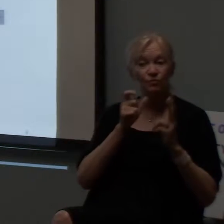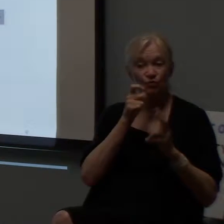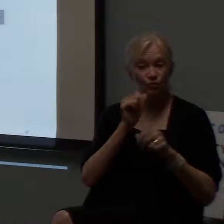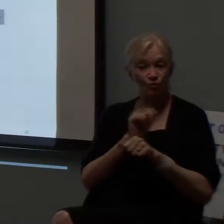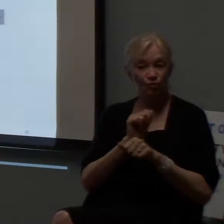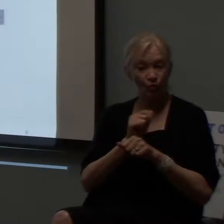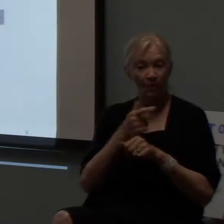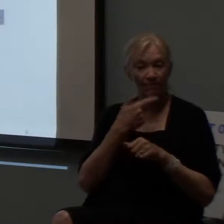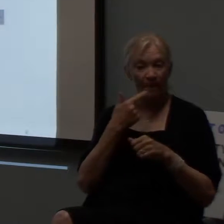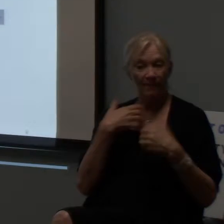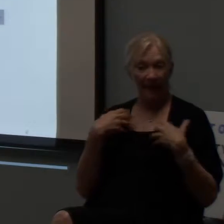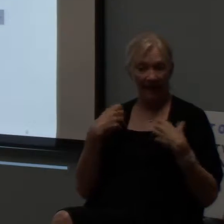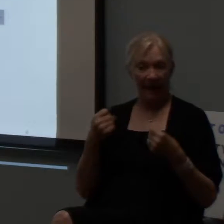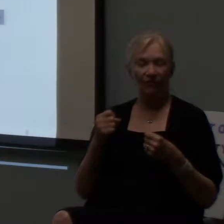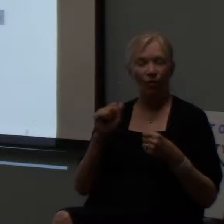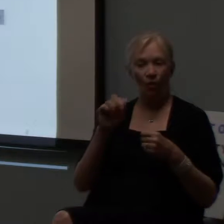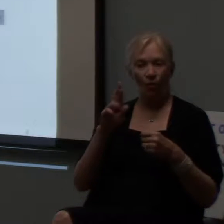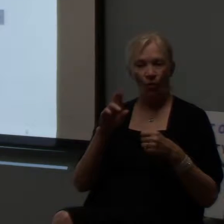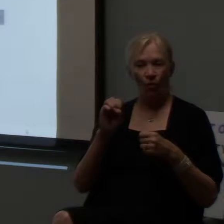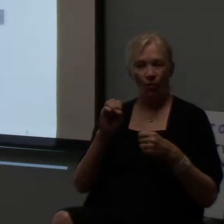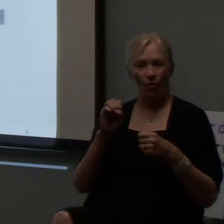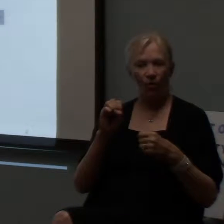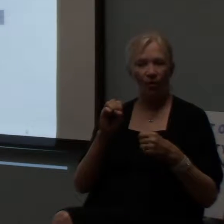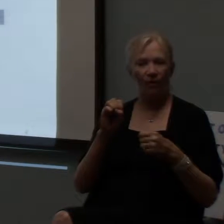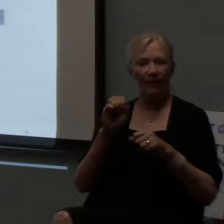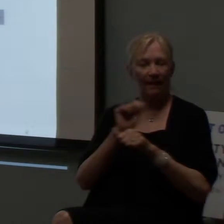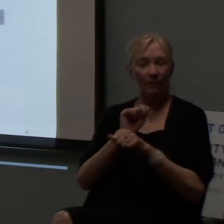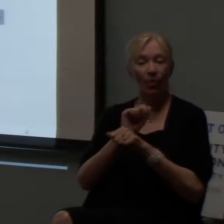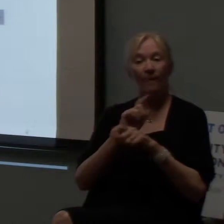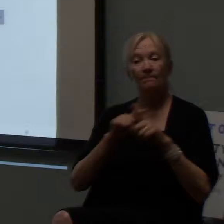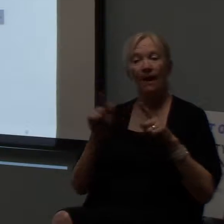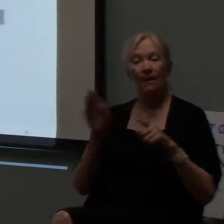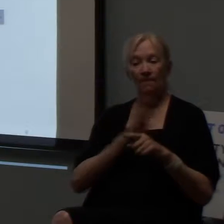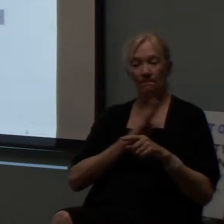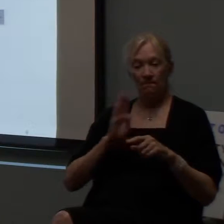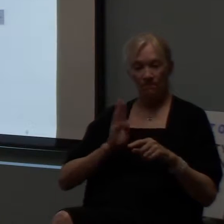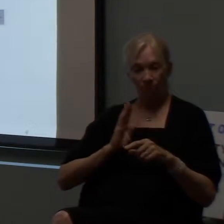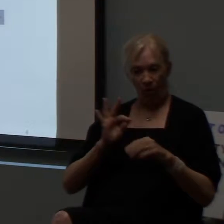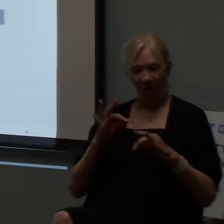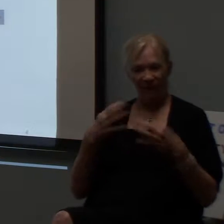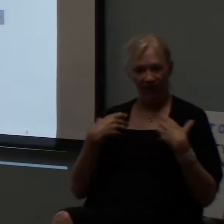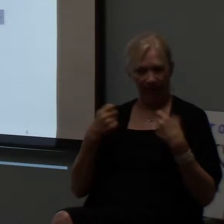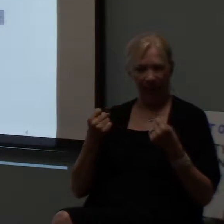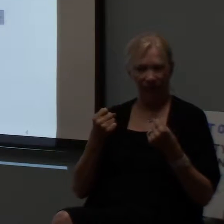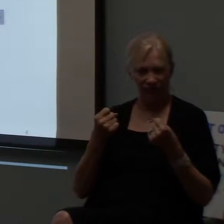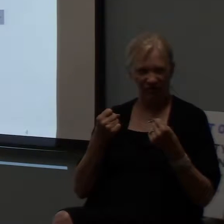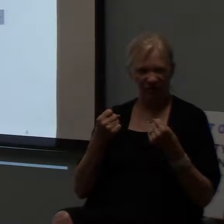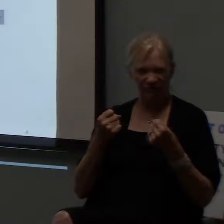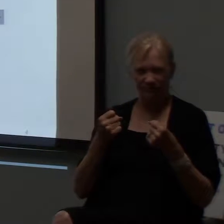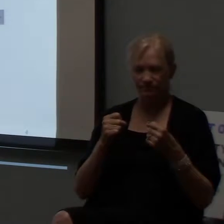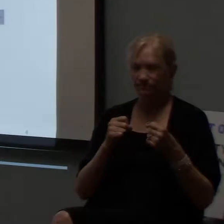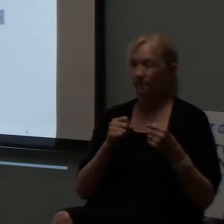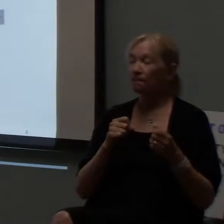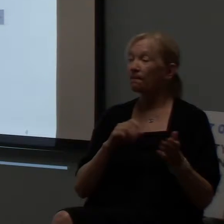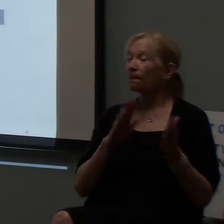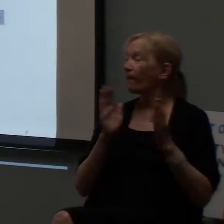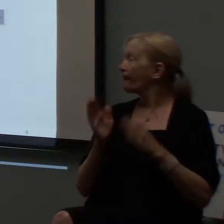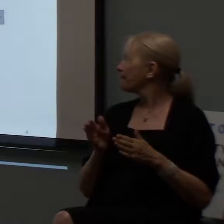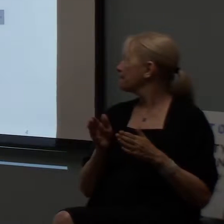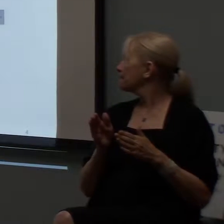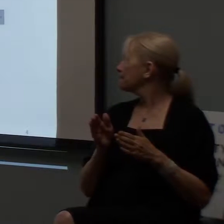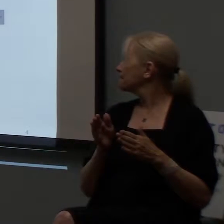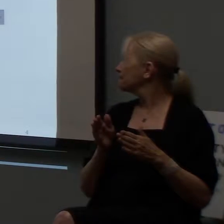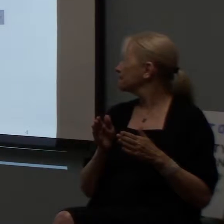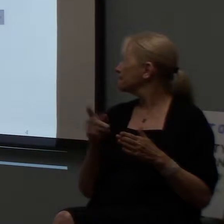are county employees, but the Board of Health runs that organization. So that's just a little bit of an oddity. And then under here, these